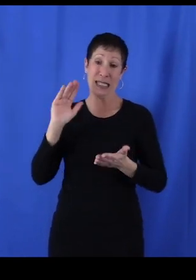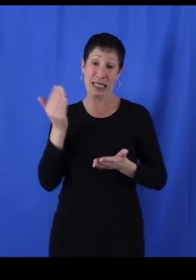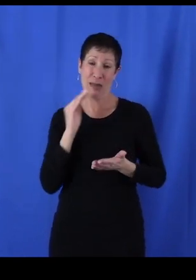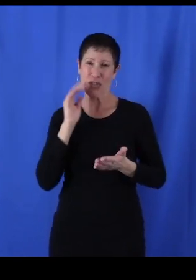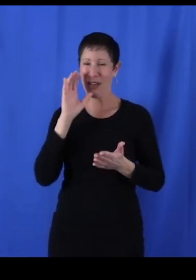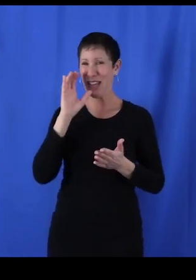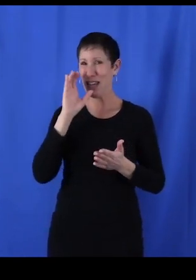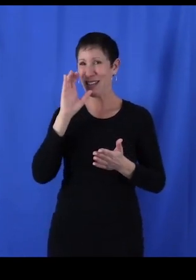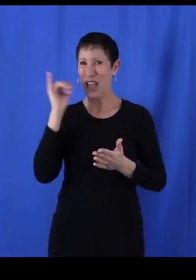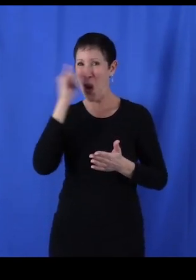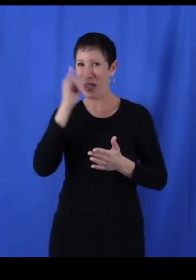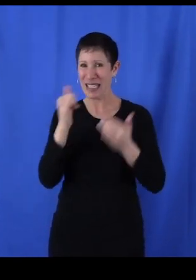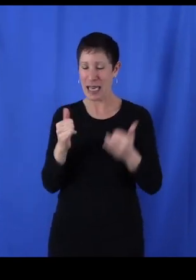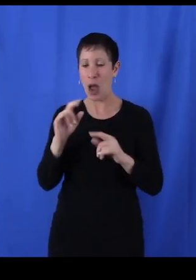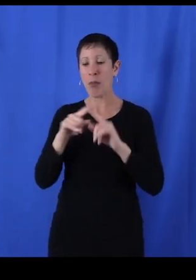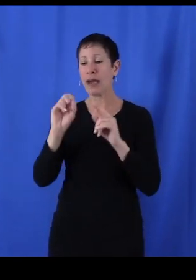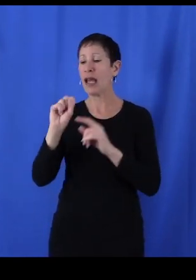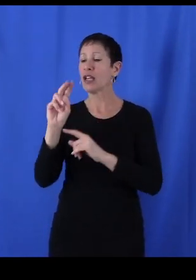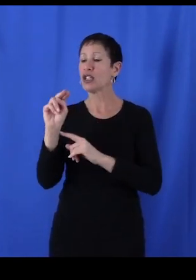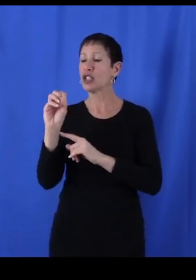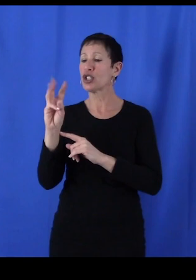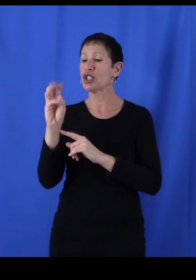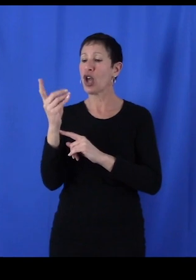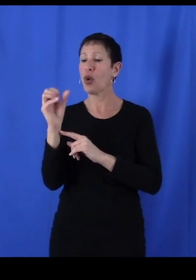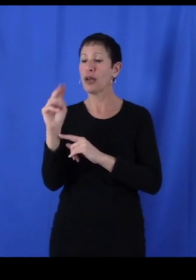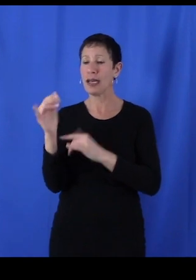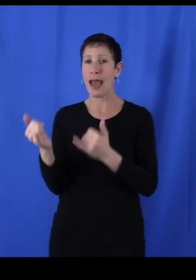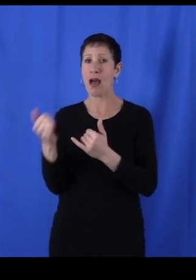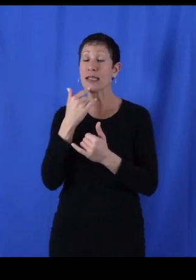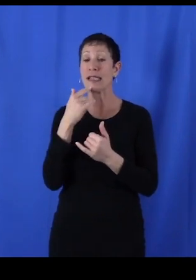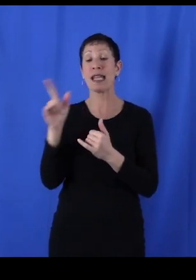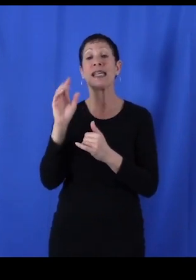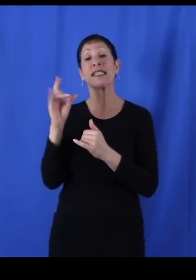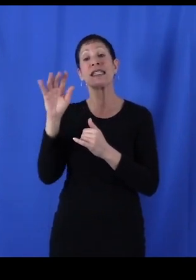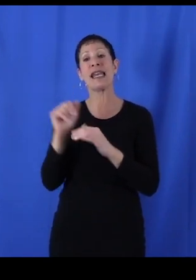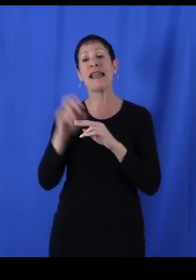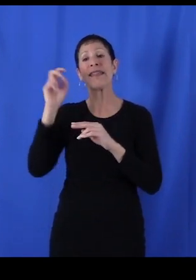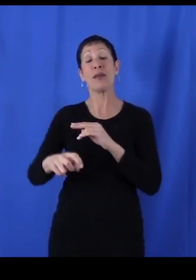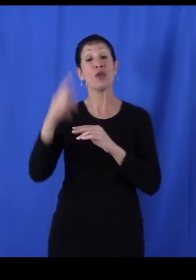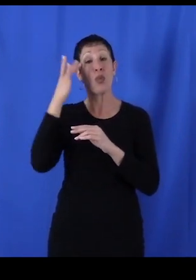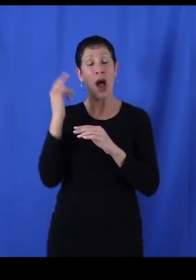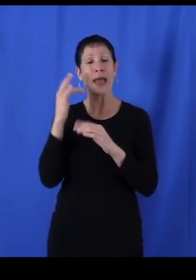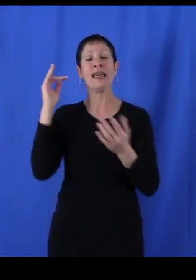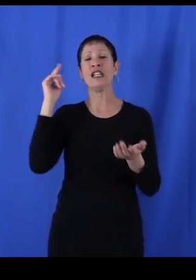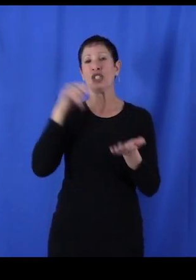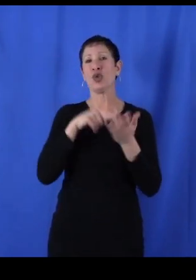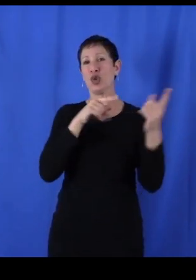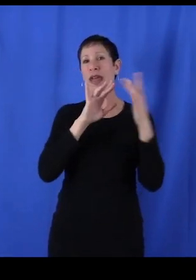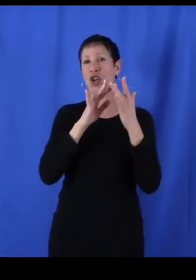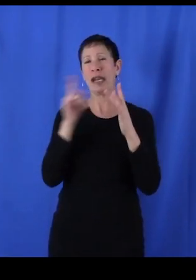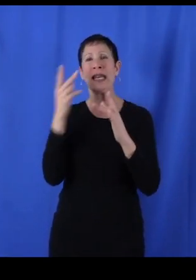us now, but it's still present. Right? So Snowden claimed that he leaked his data because of this internet,